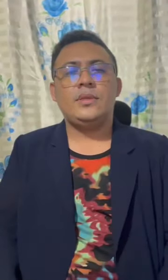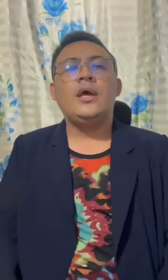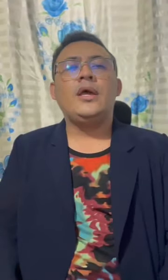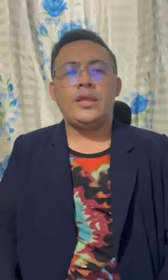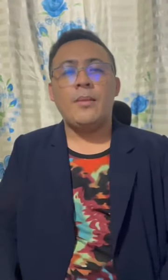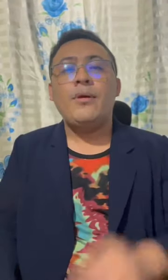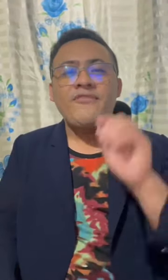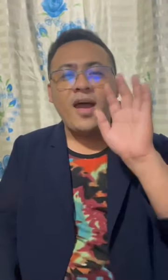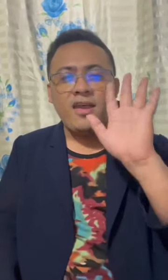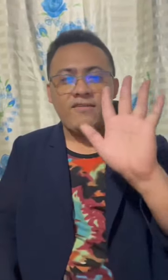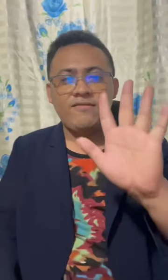Number 5,